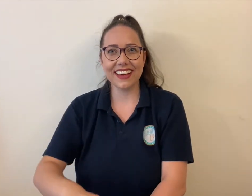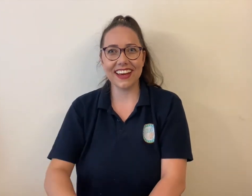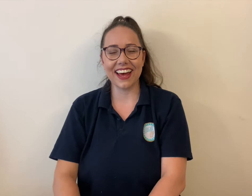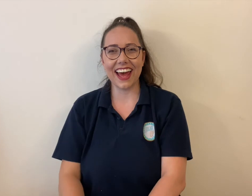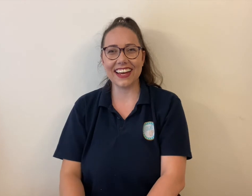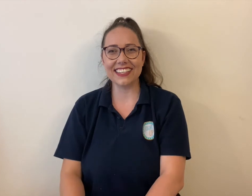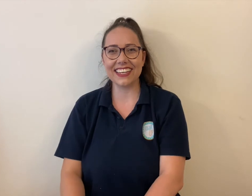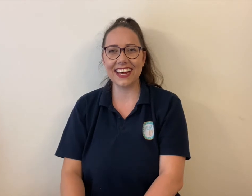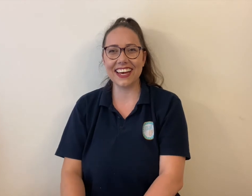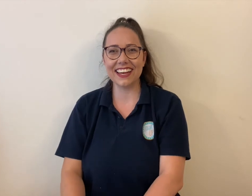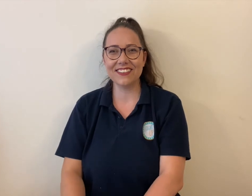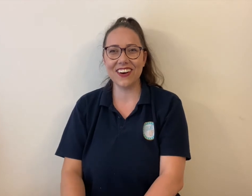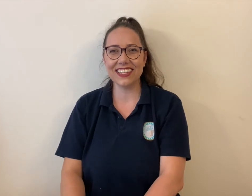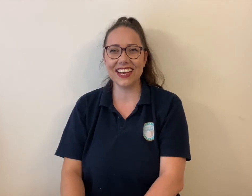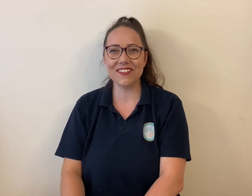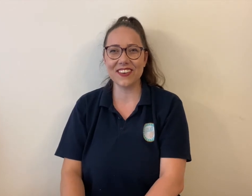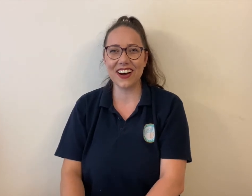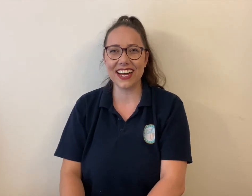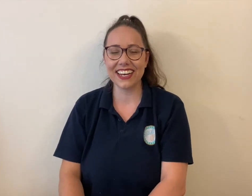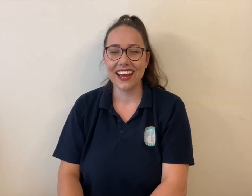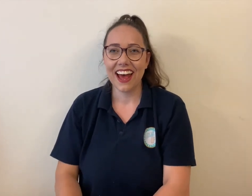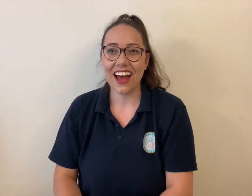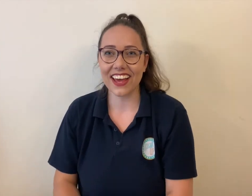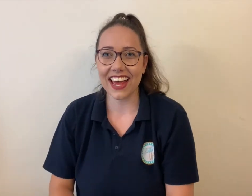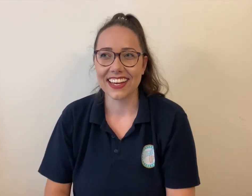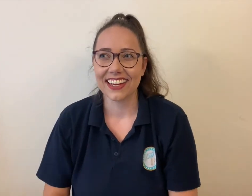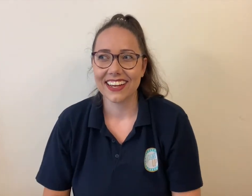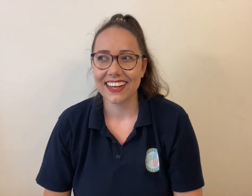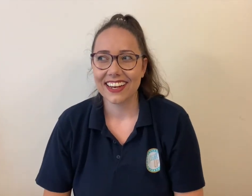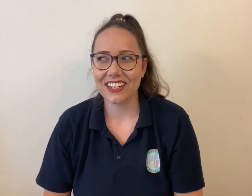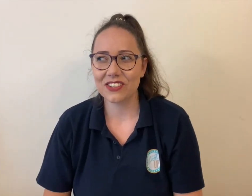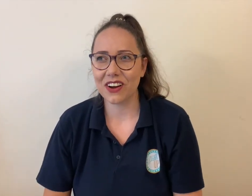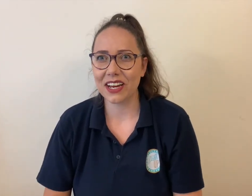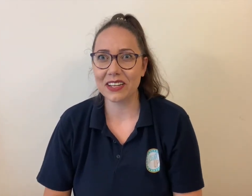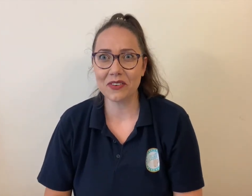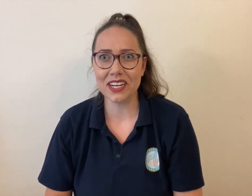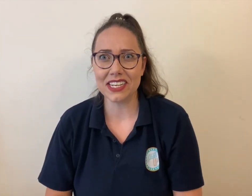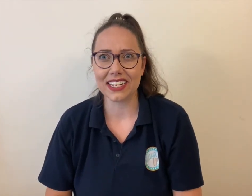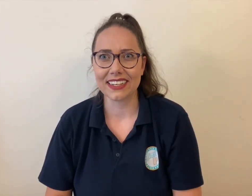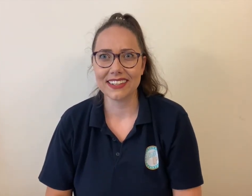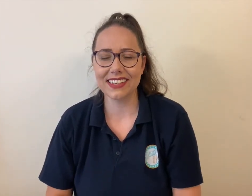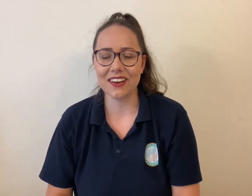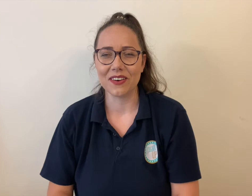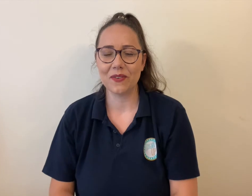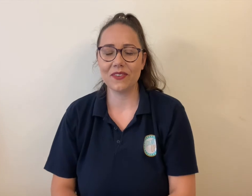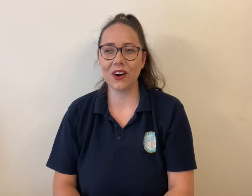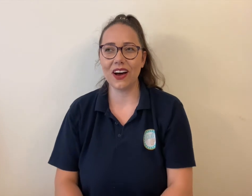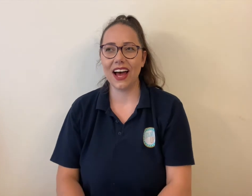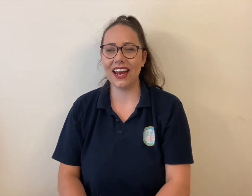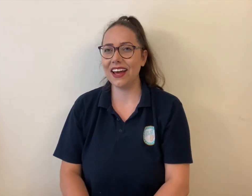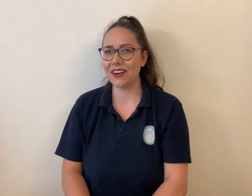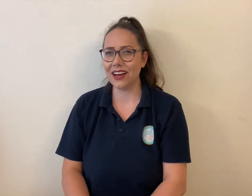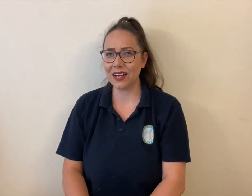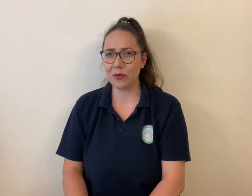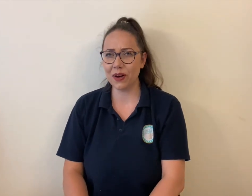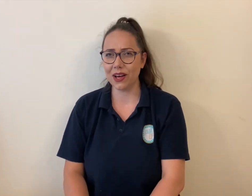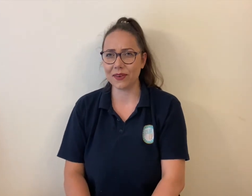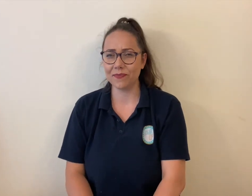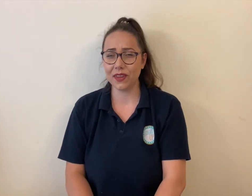Yeah, excellent. Well done, everyone. Okay, let's try a little greeting. So we've got hello and goodbye. I'll show you